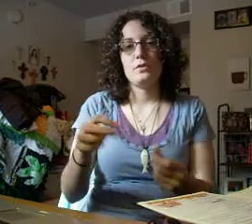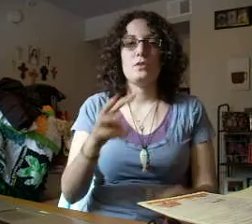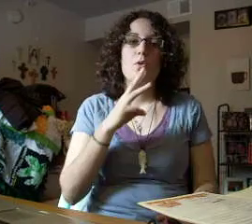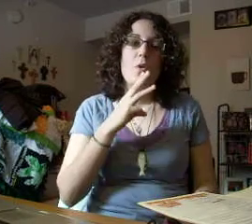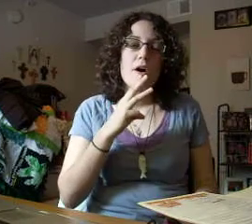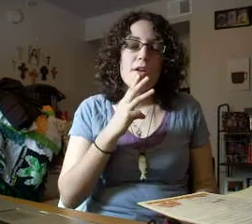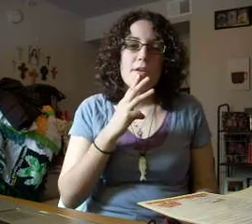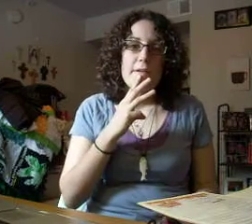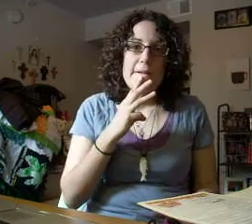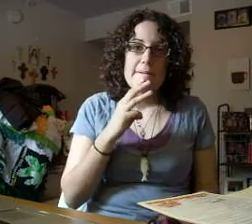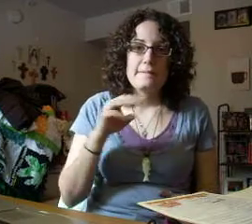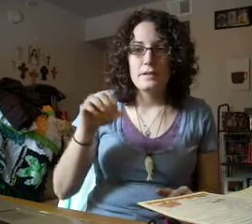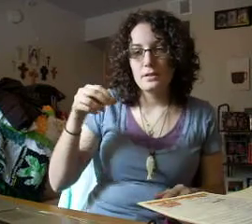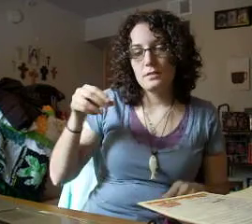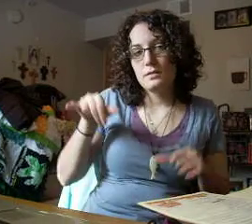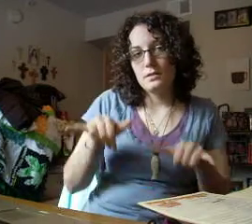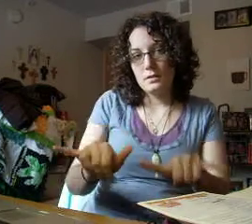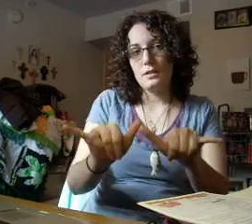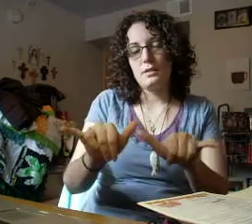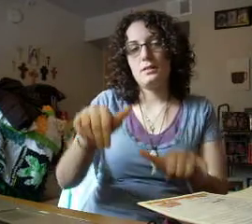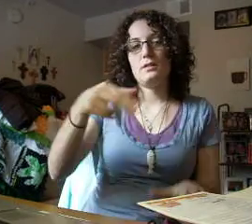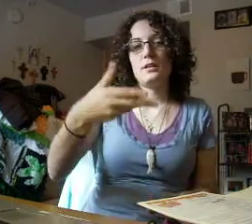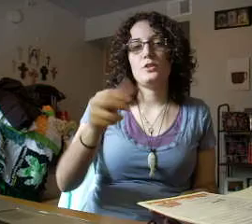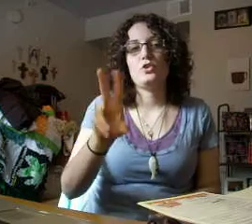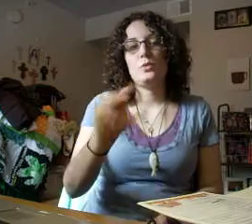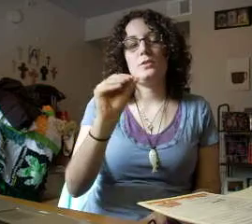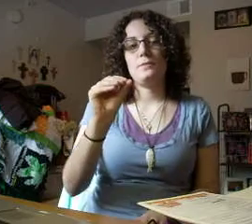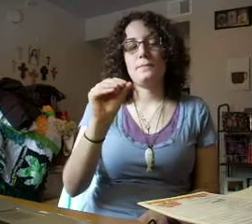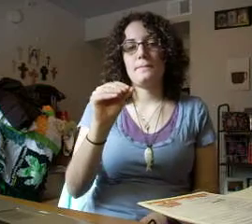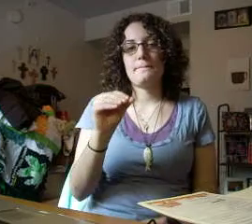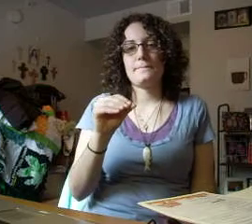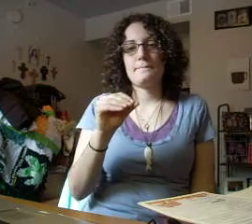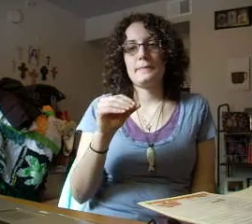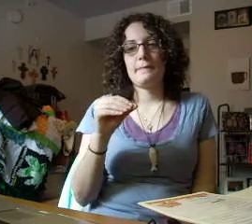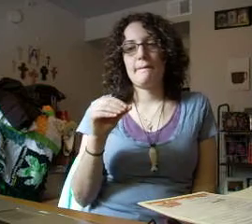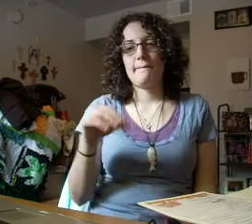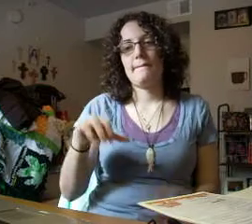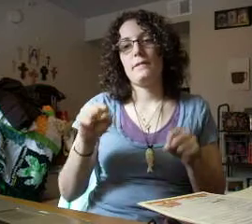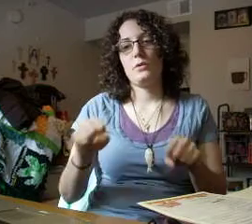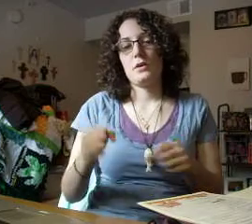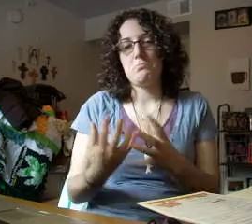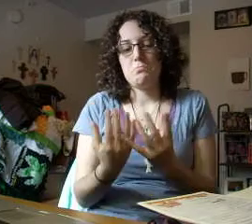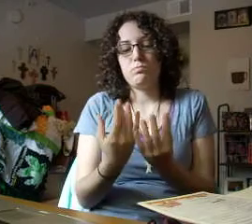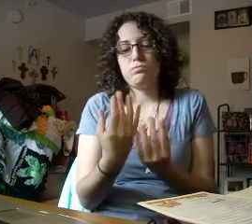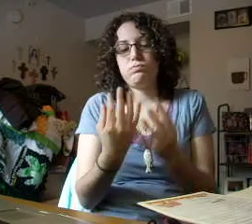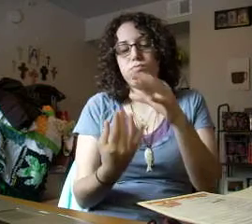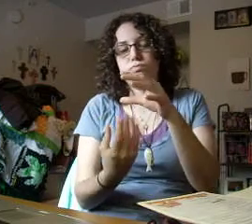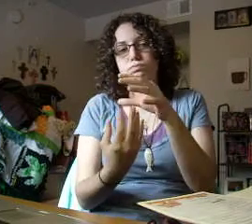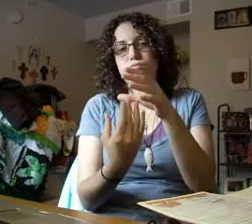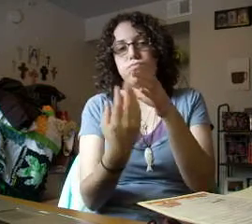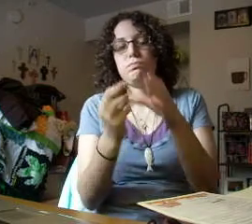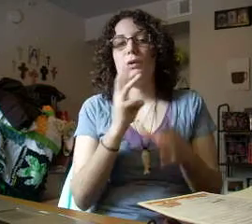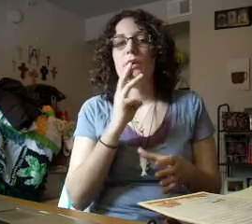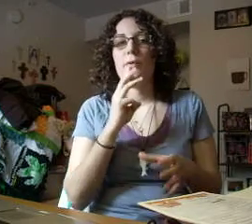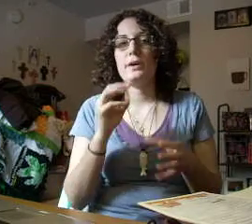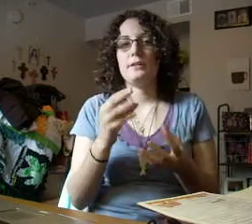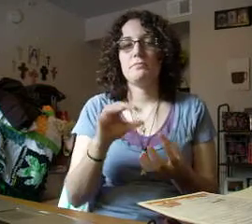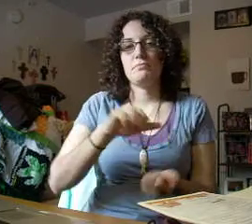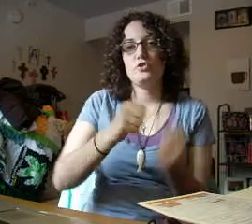be H2O. You can boil water and turn it into steam, and it's still H2O. It's